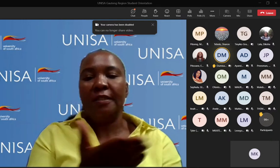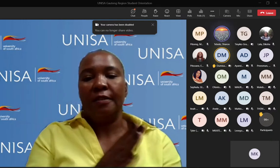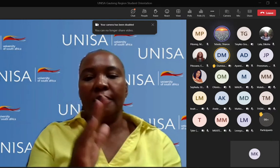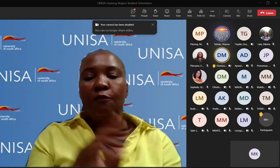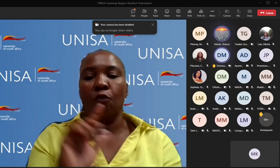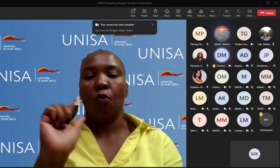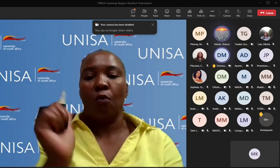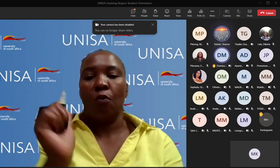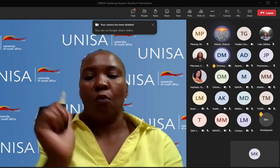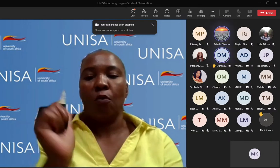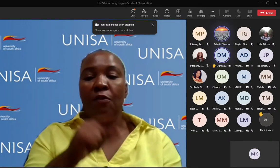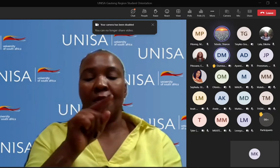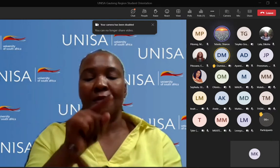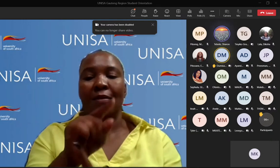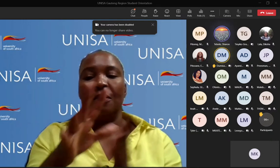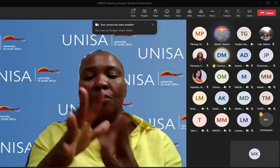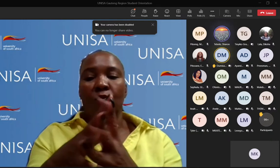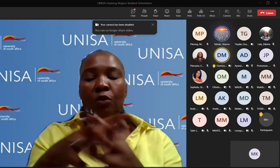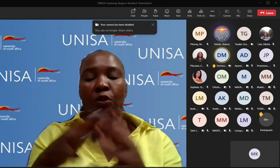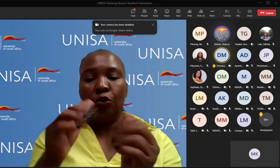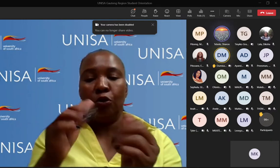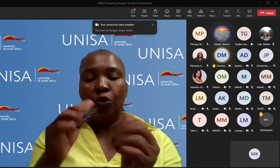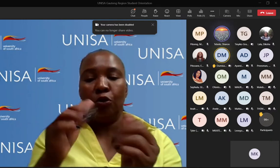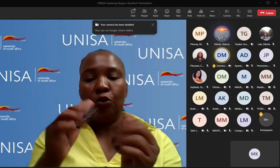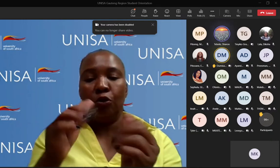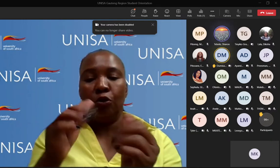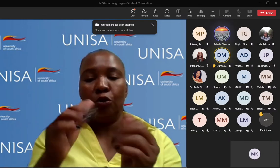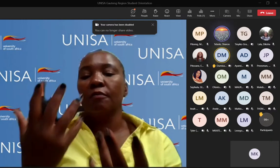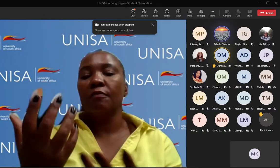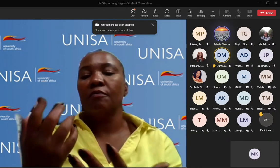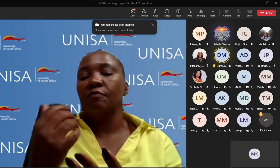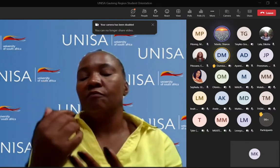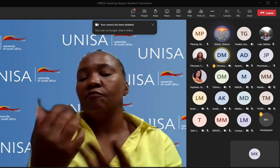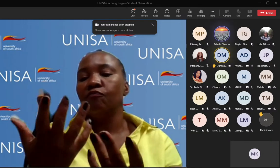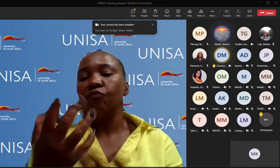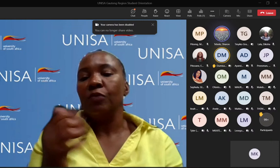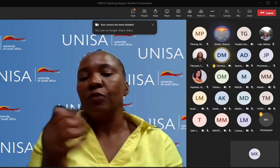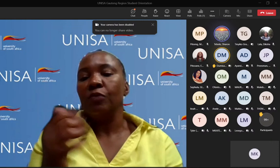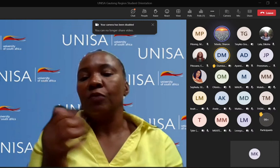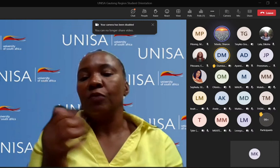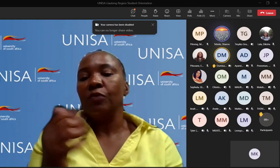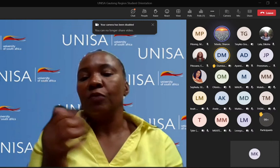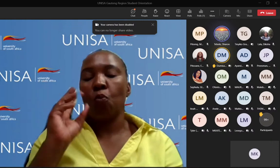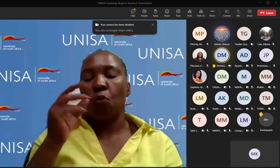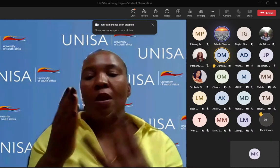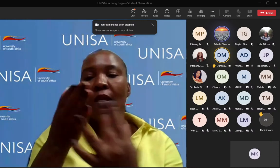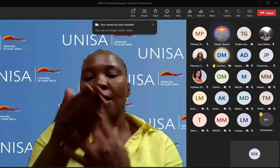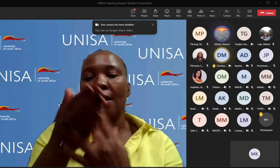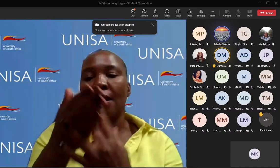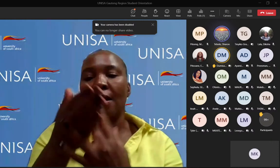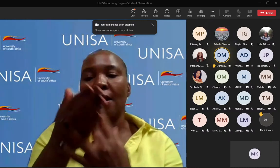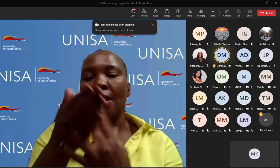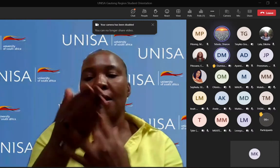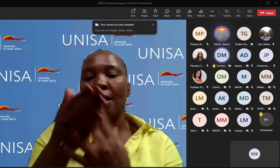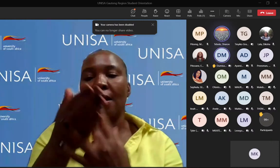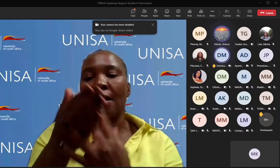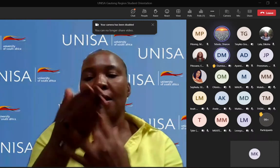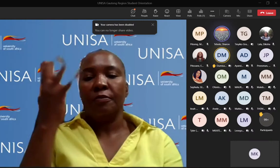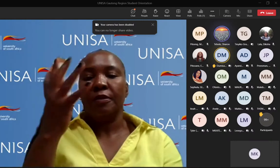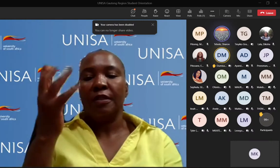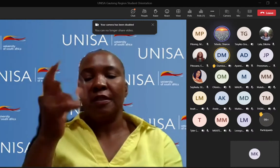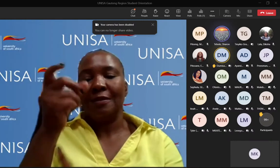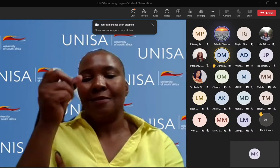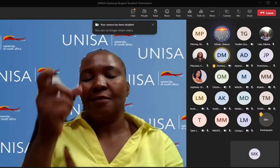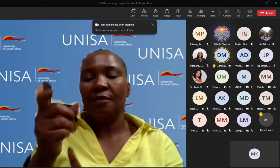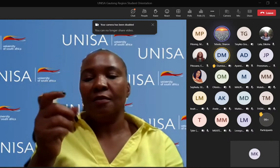right so if if you have registered for the workshop you will get the link to the presentations all of them however